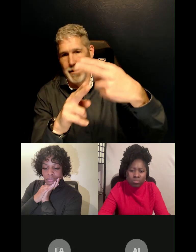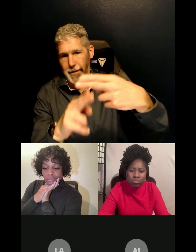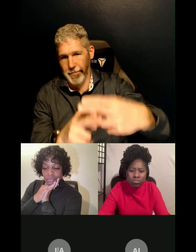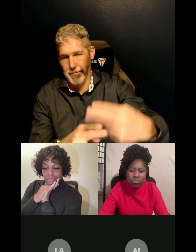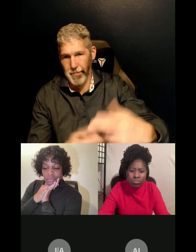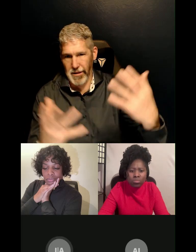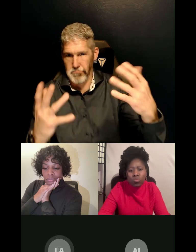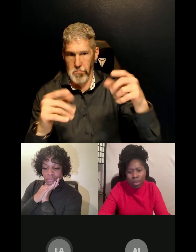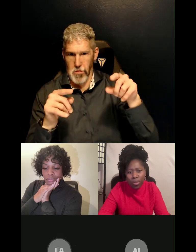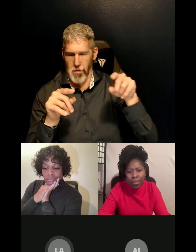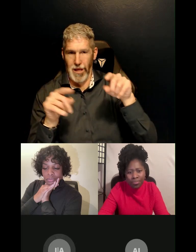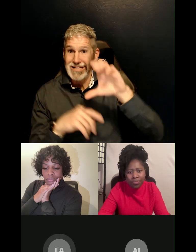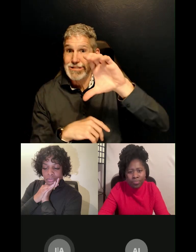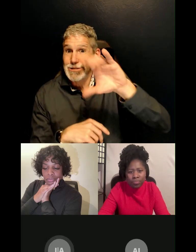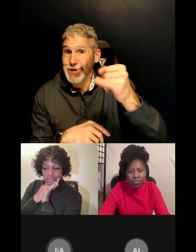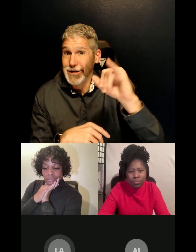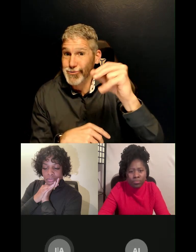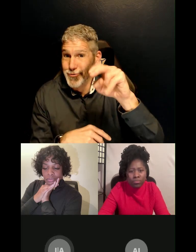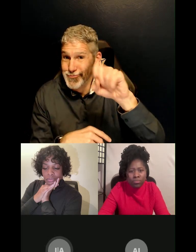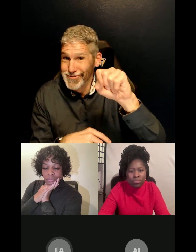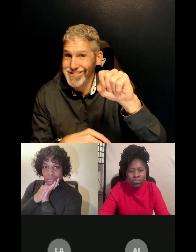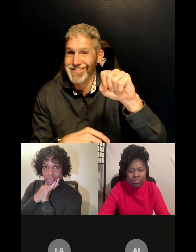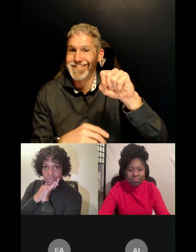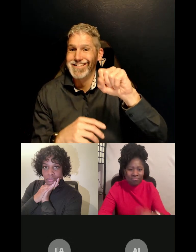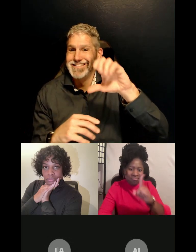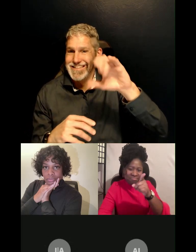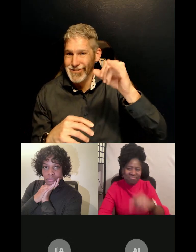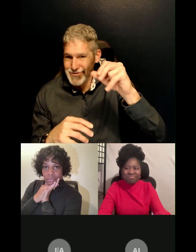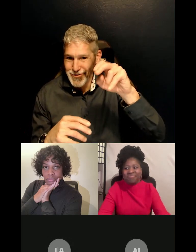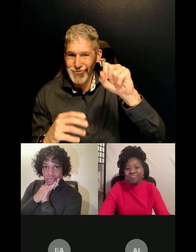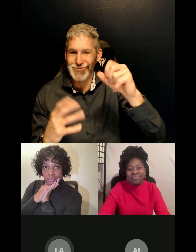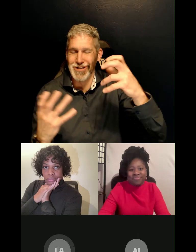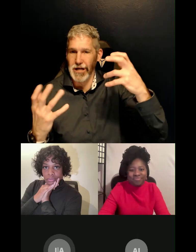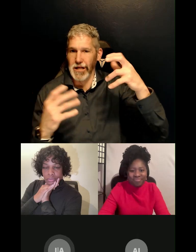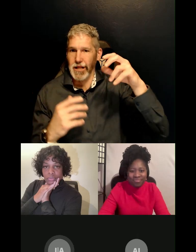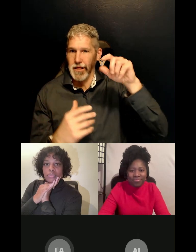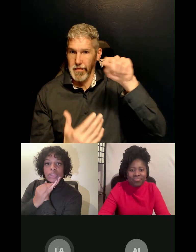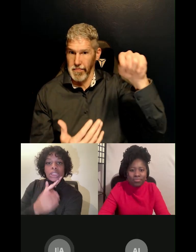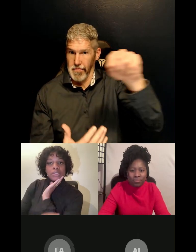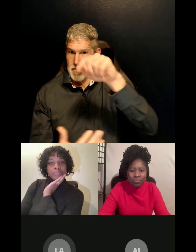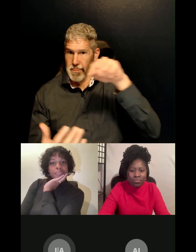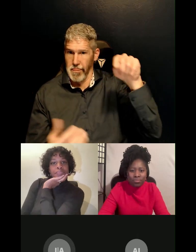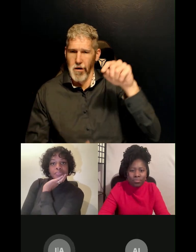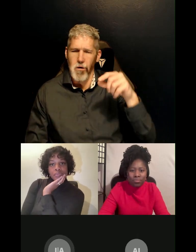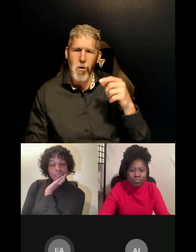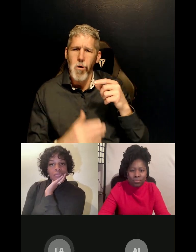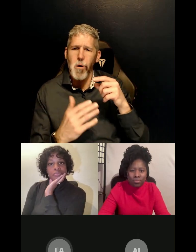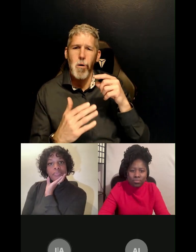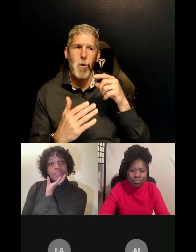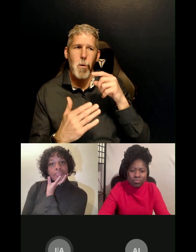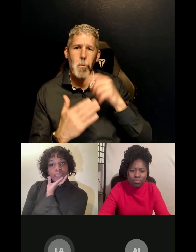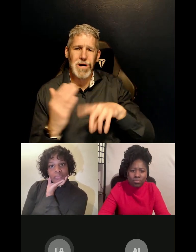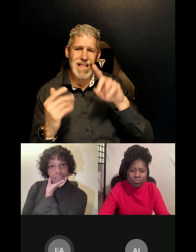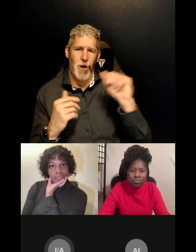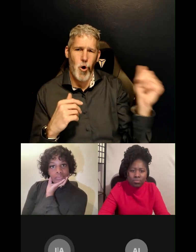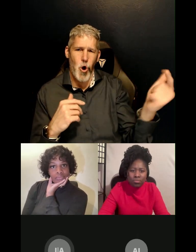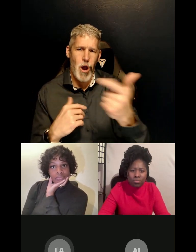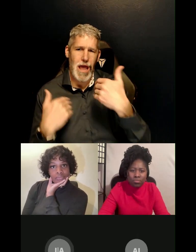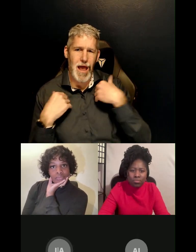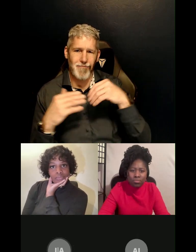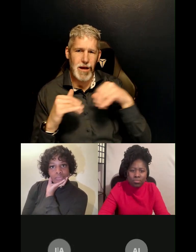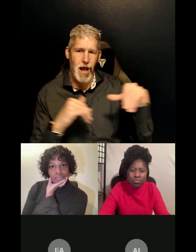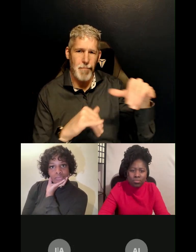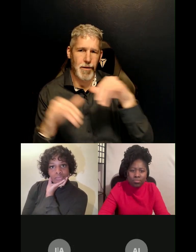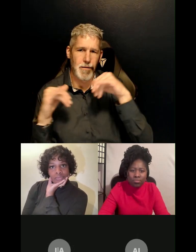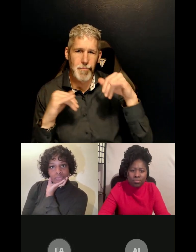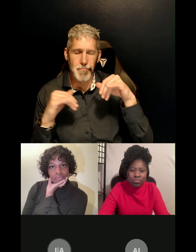Ridloff. The names, those names. Also, CJ, those